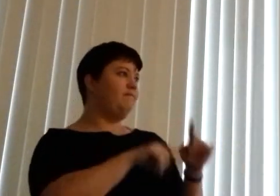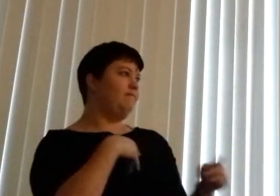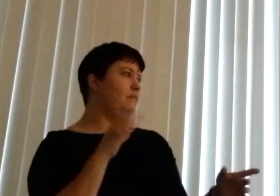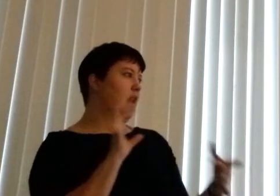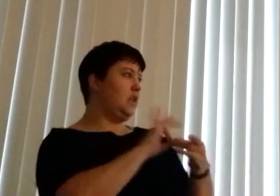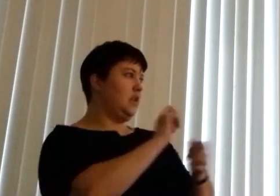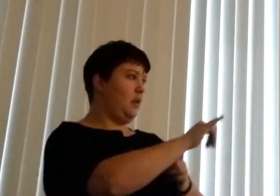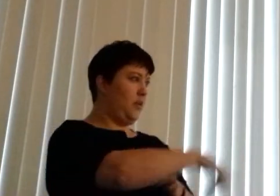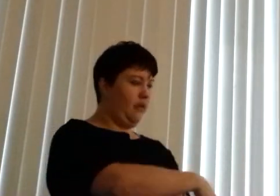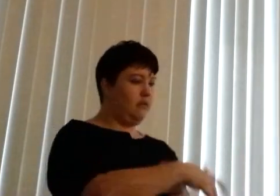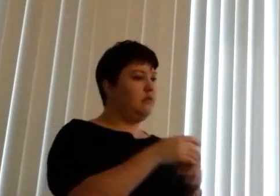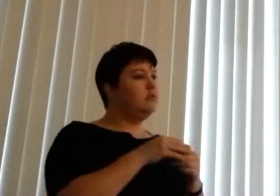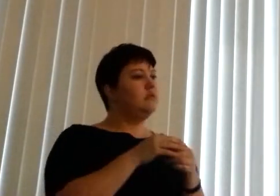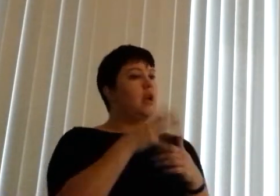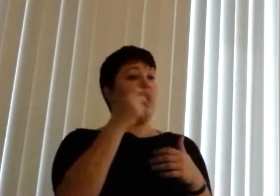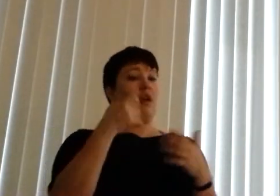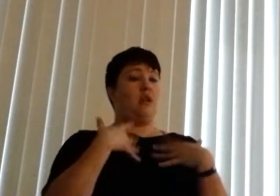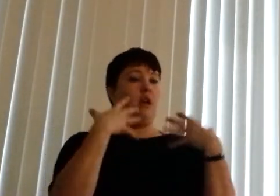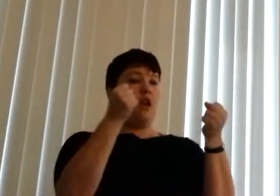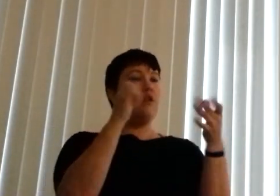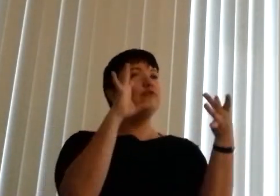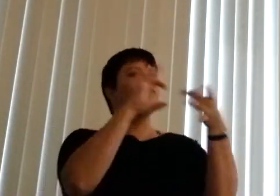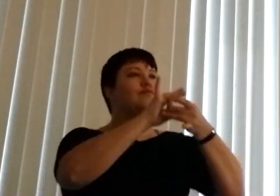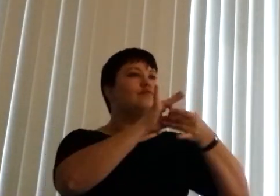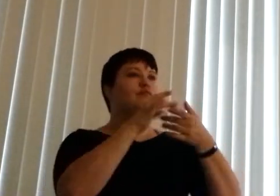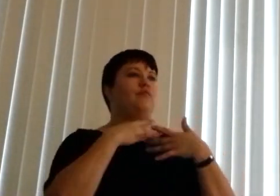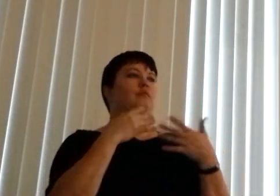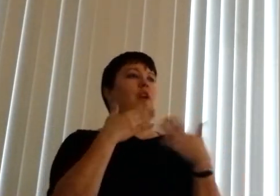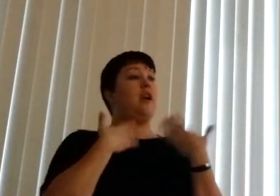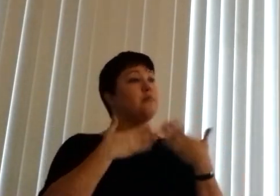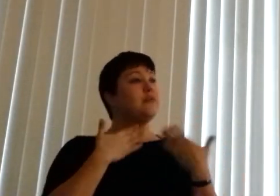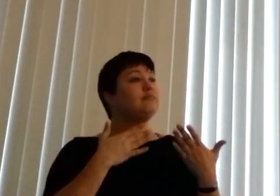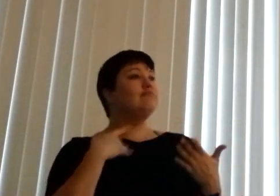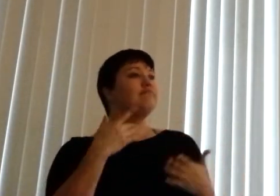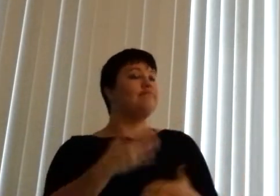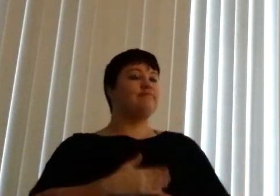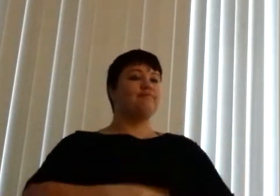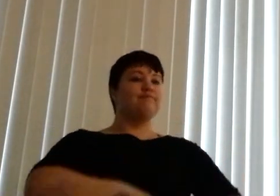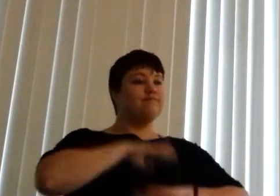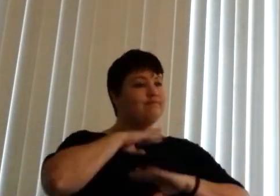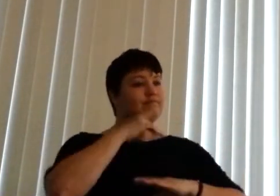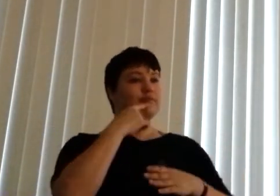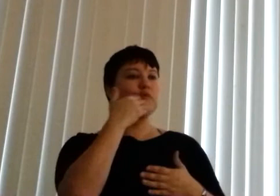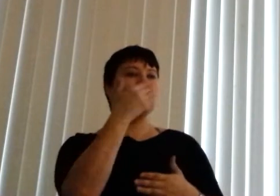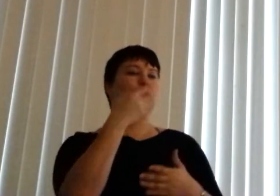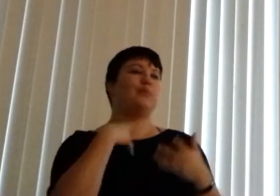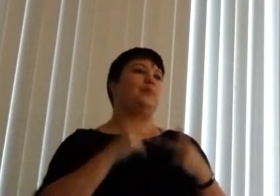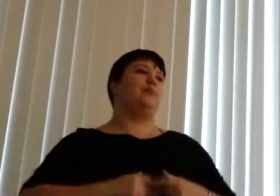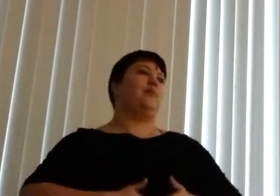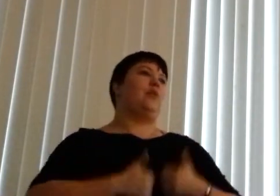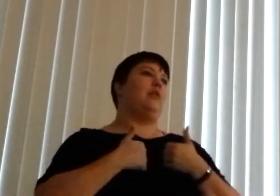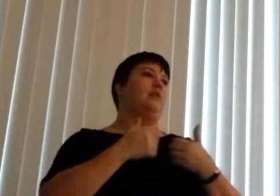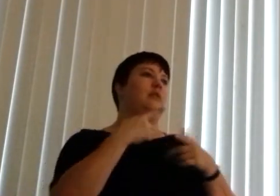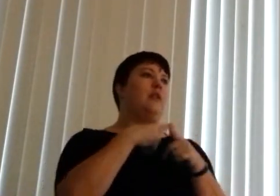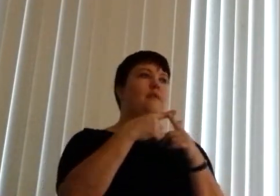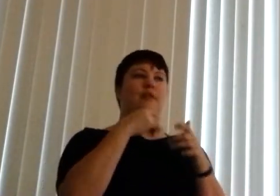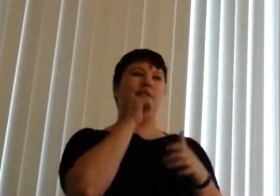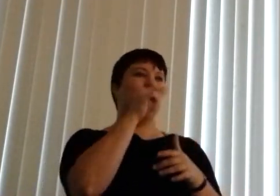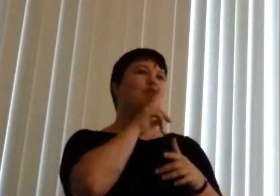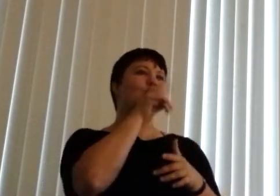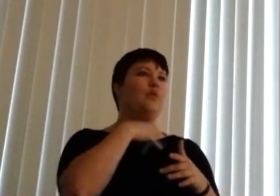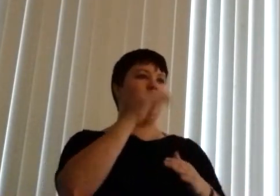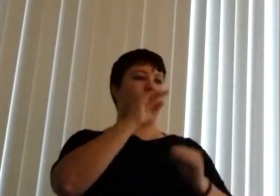And its health-related quality of life, happiness, or well-being also don't move up or